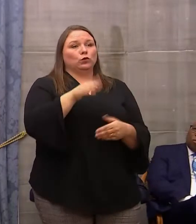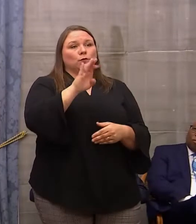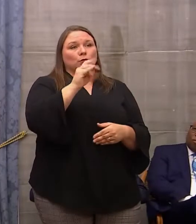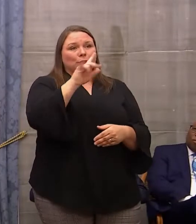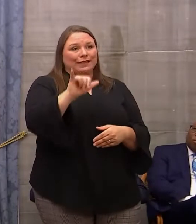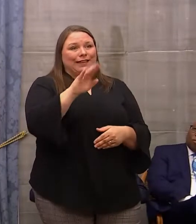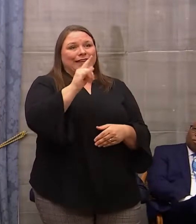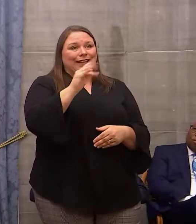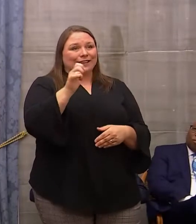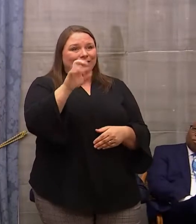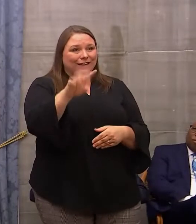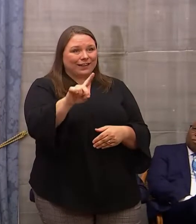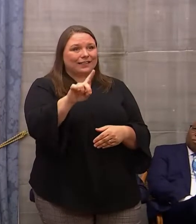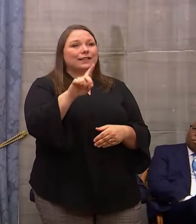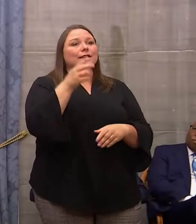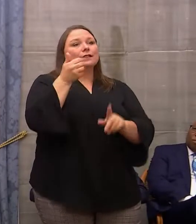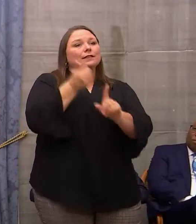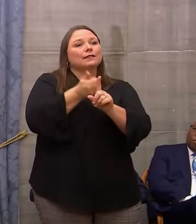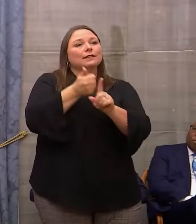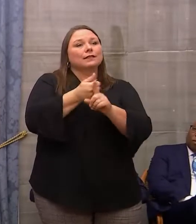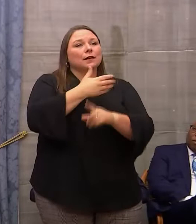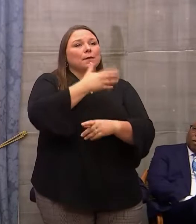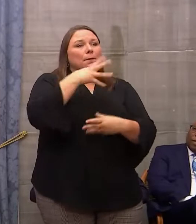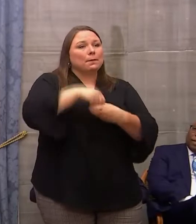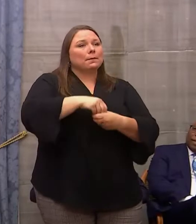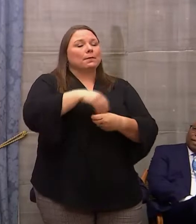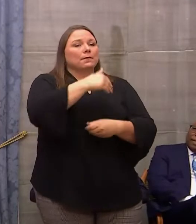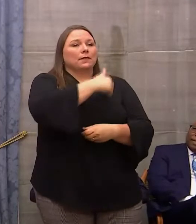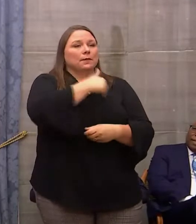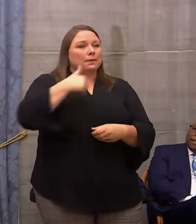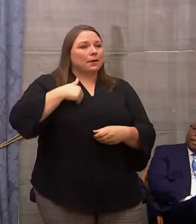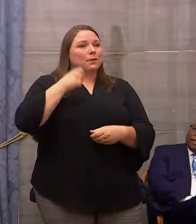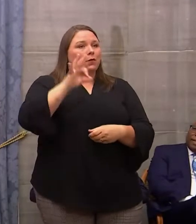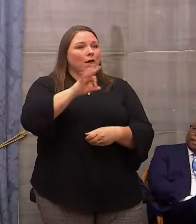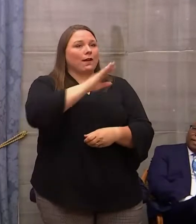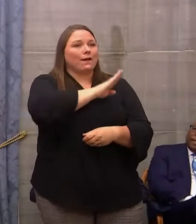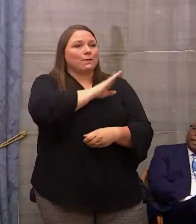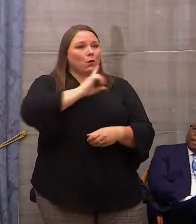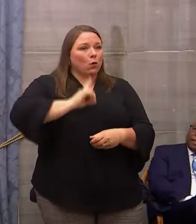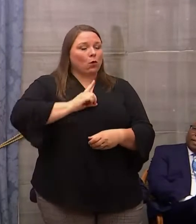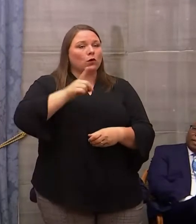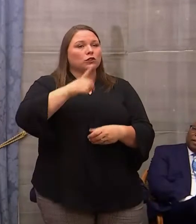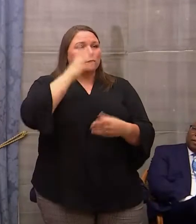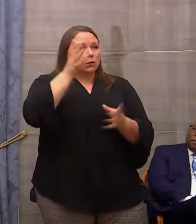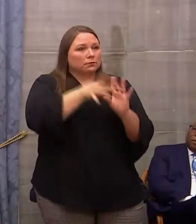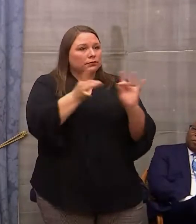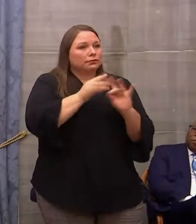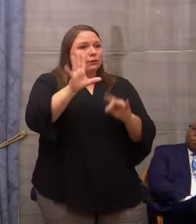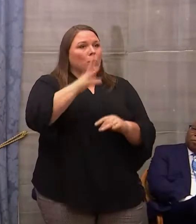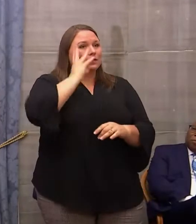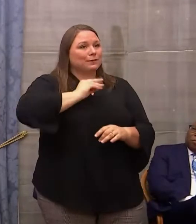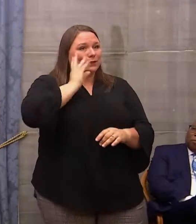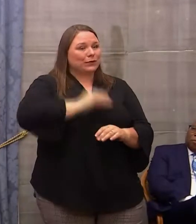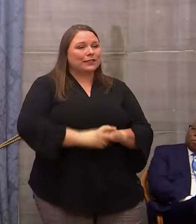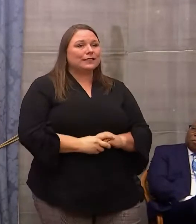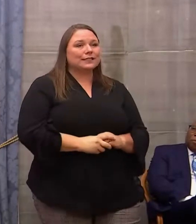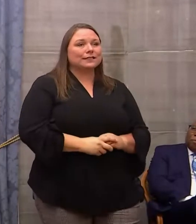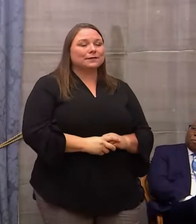Brittany Cleveland, who was a member of the advisory board, and she will speak to her own personal experience. Brittany?